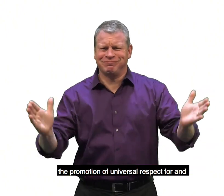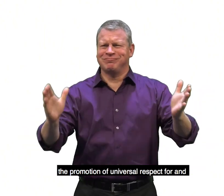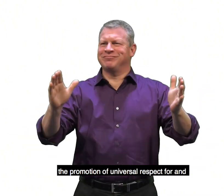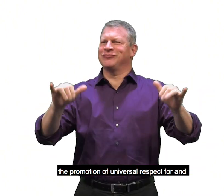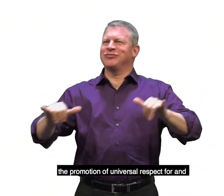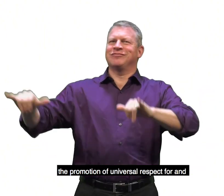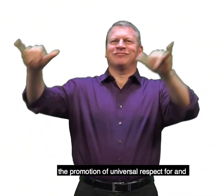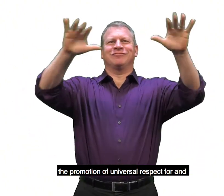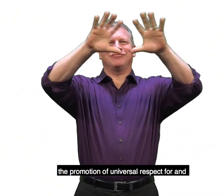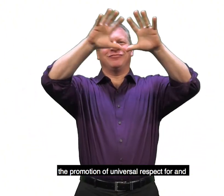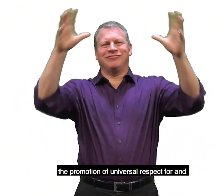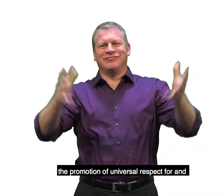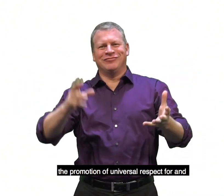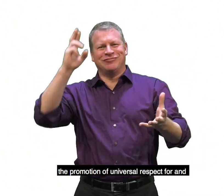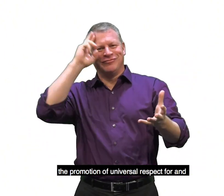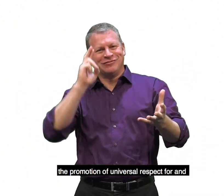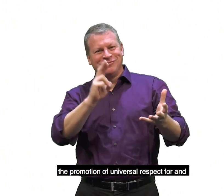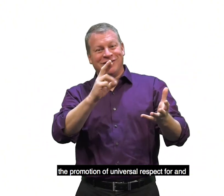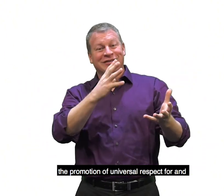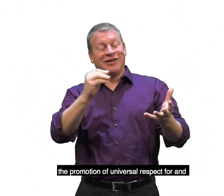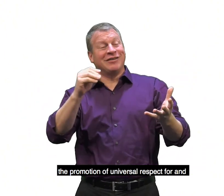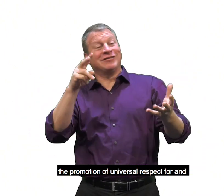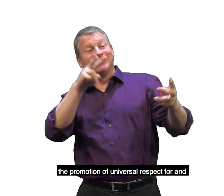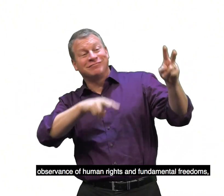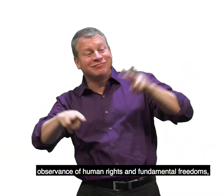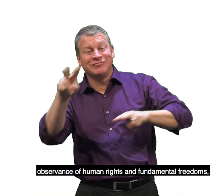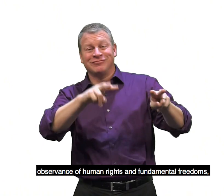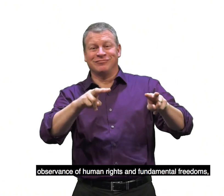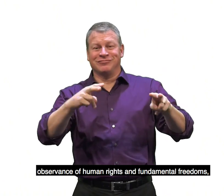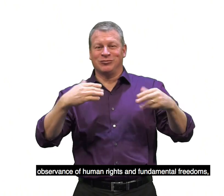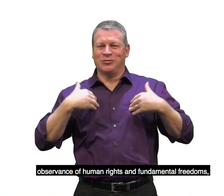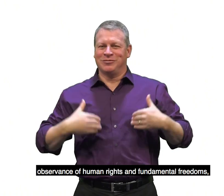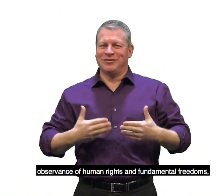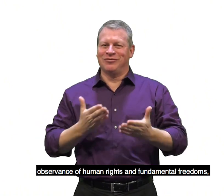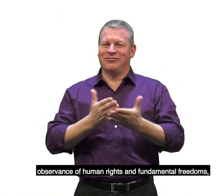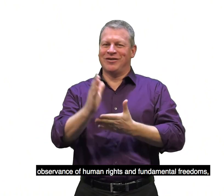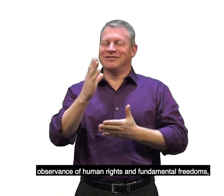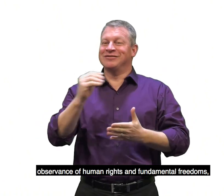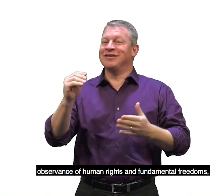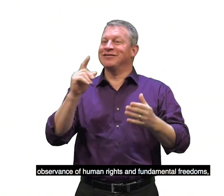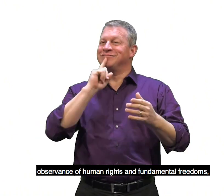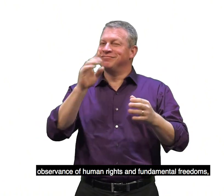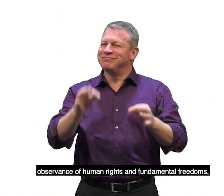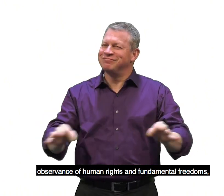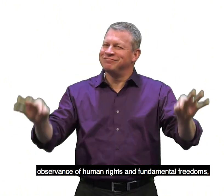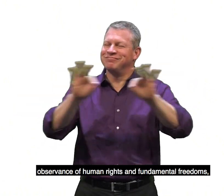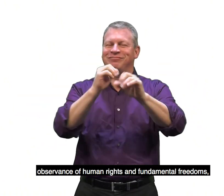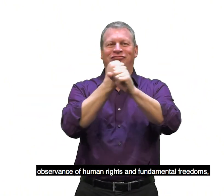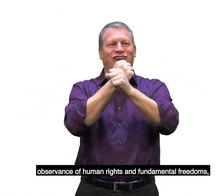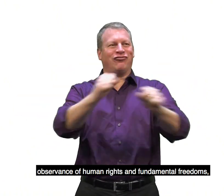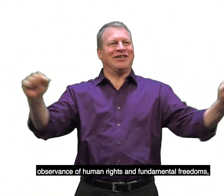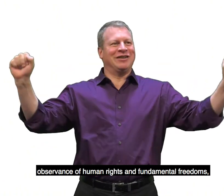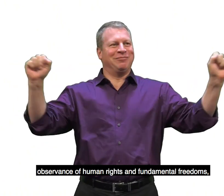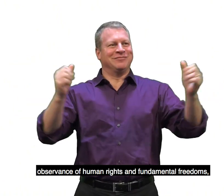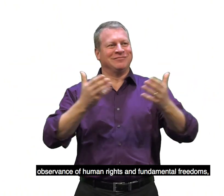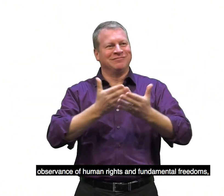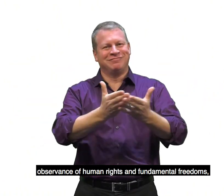the promotion of universal respect for and observance of human rights and fundamental freedoms.